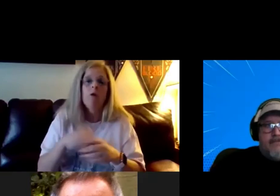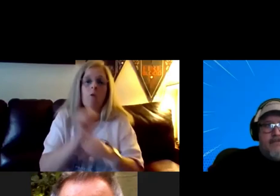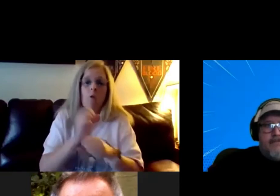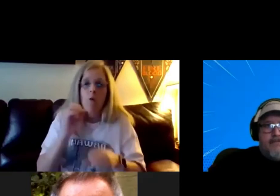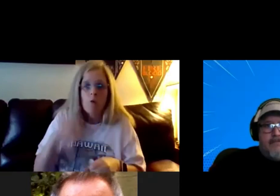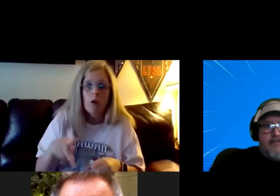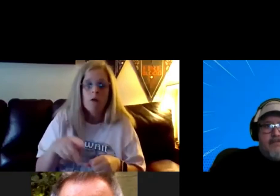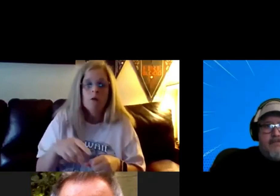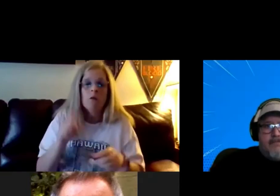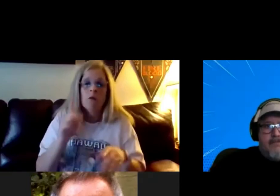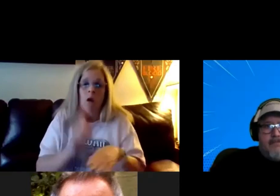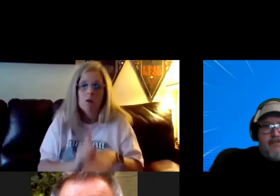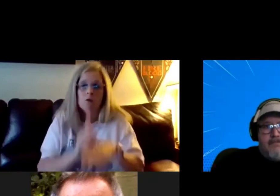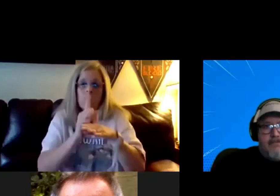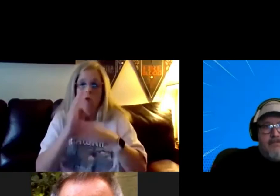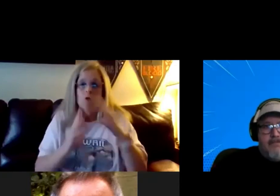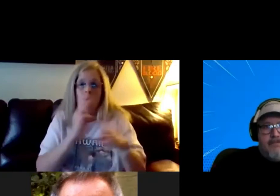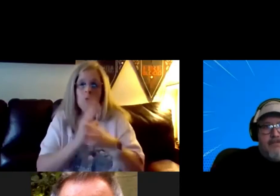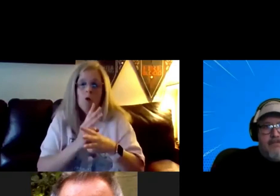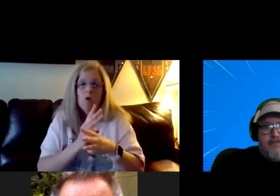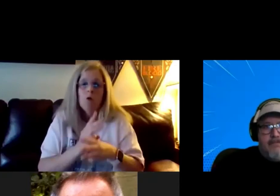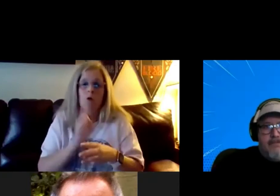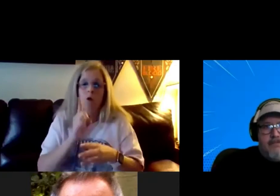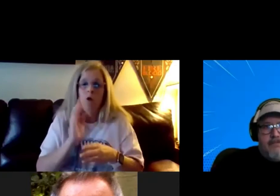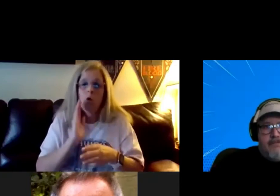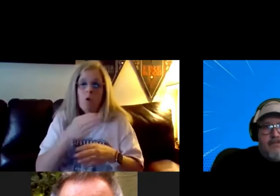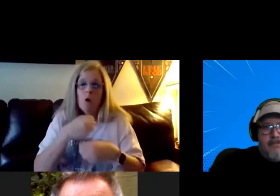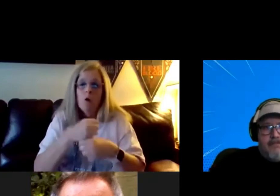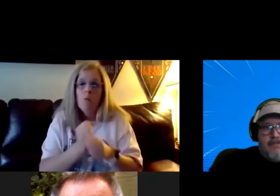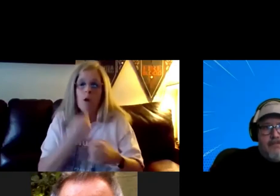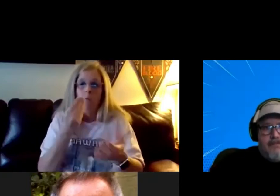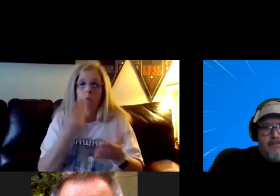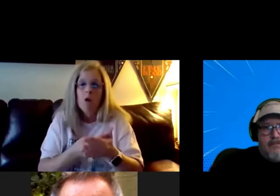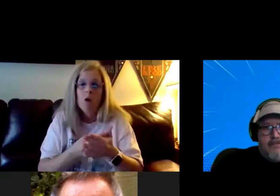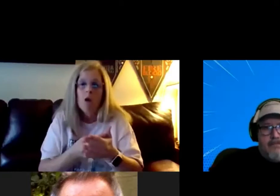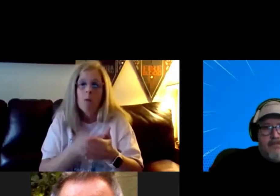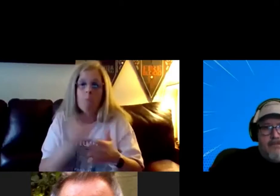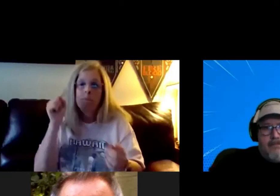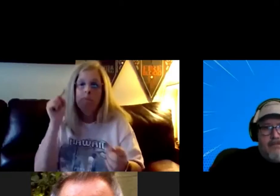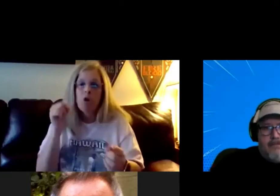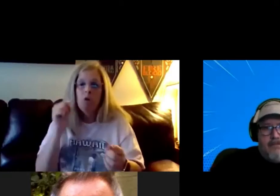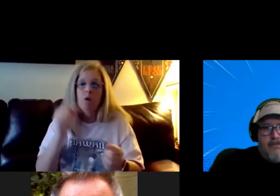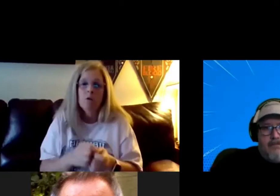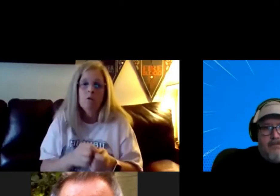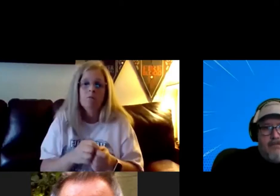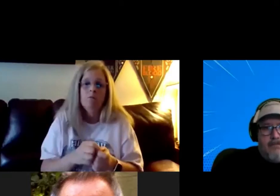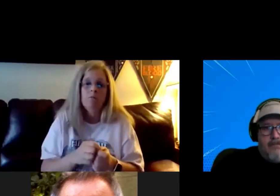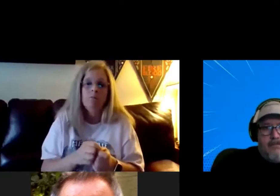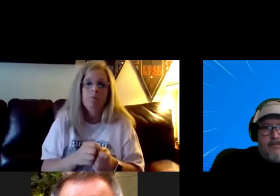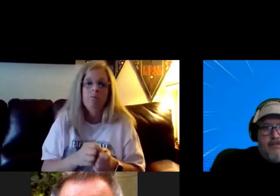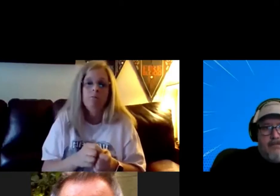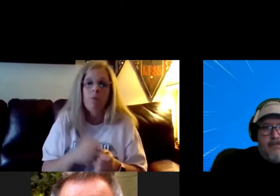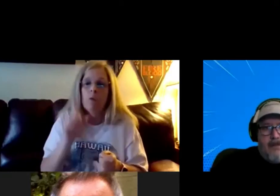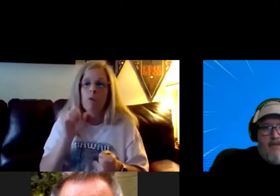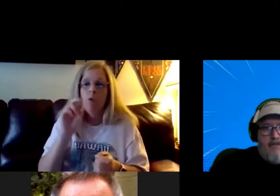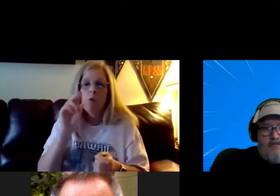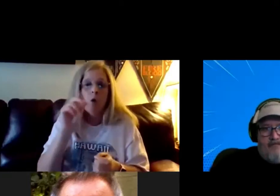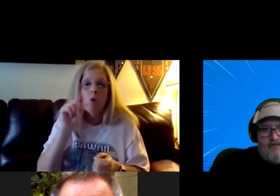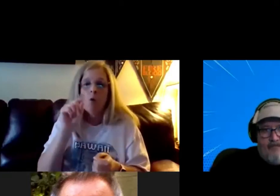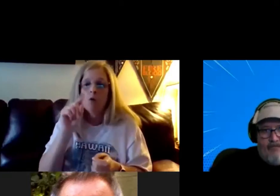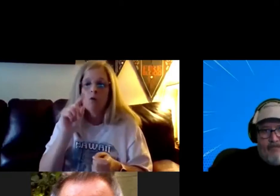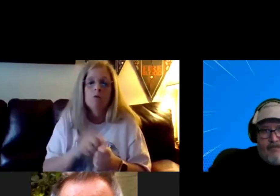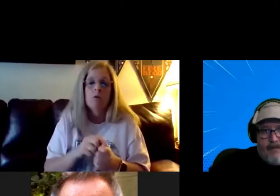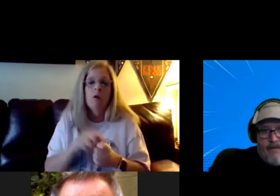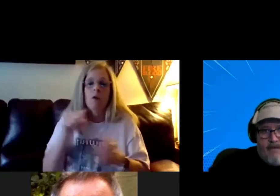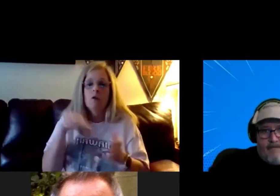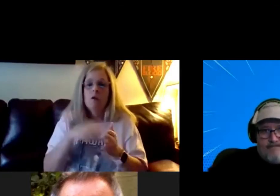we launch to the world, you will make money, period. No caveats to that. This is what Onpassive is all